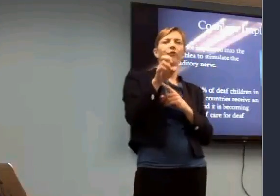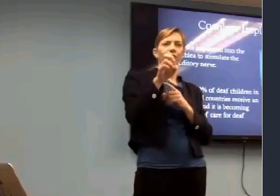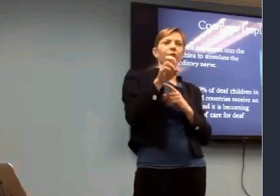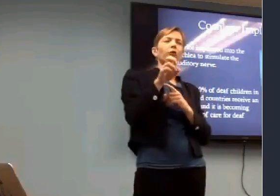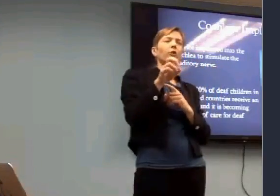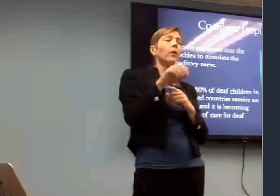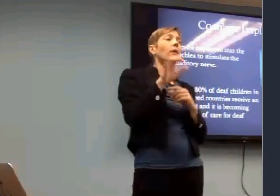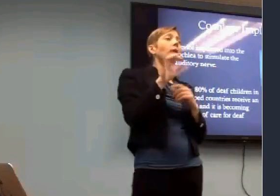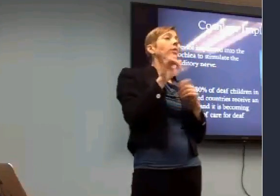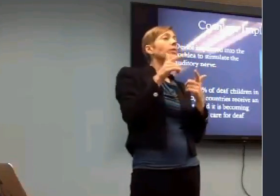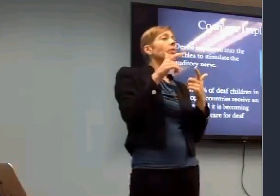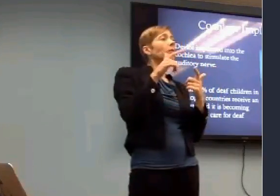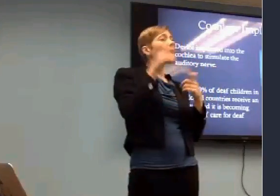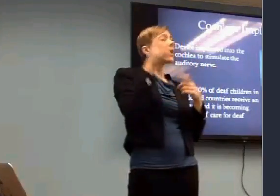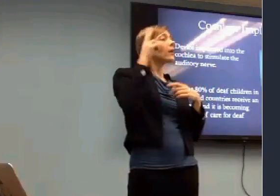nerve.